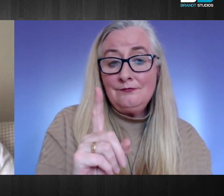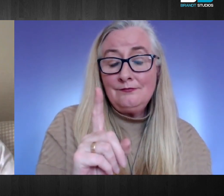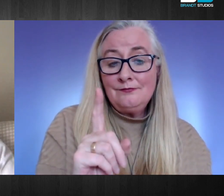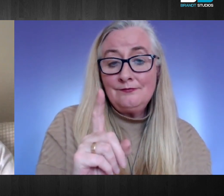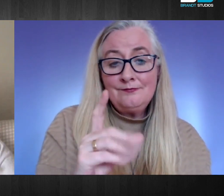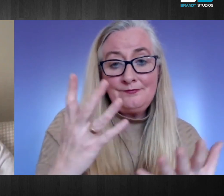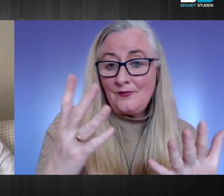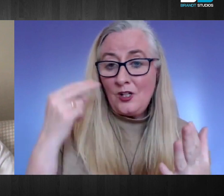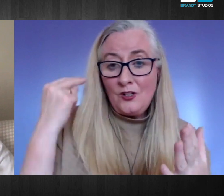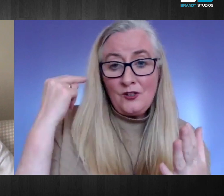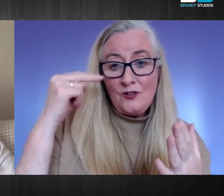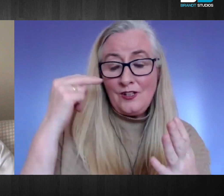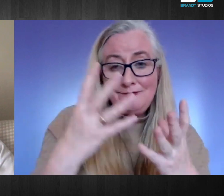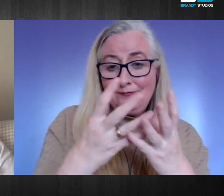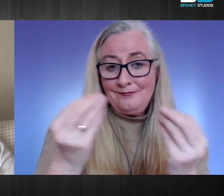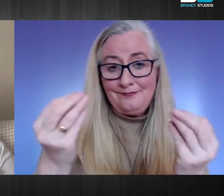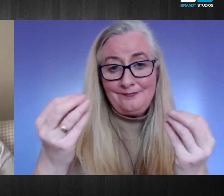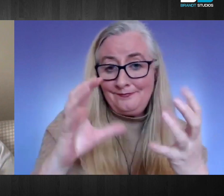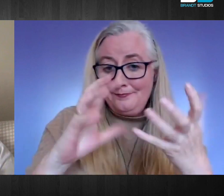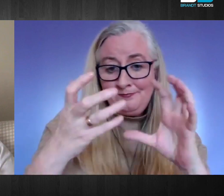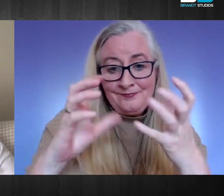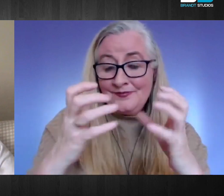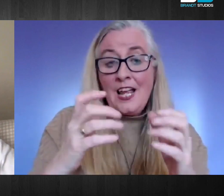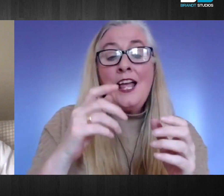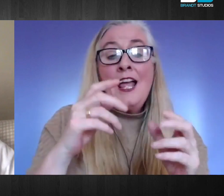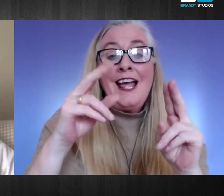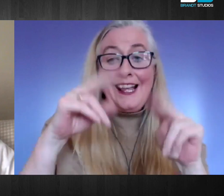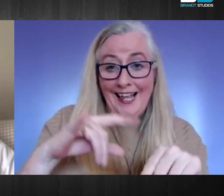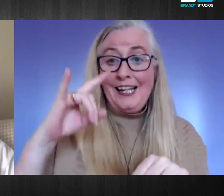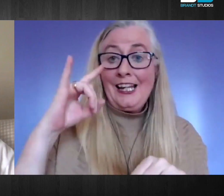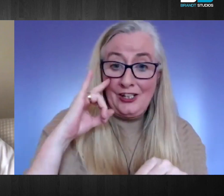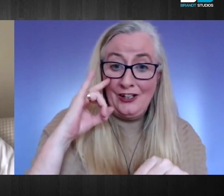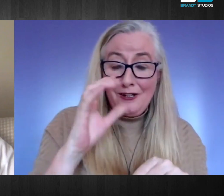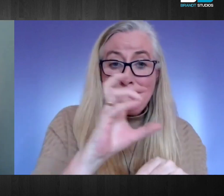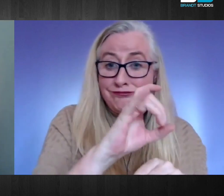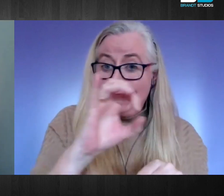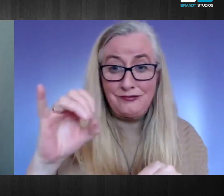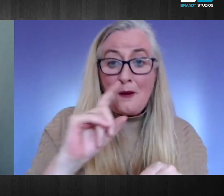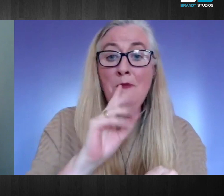focus, even in these organizations that see it as being so.